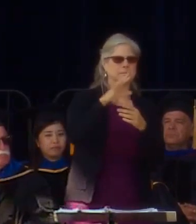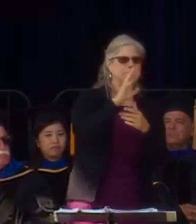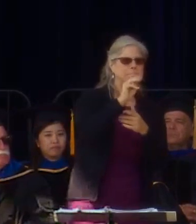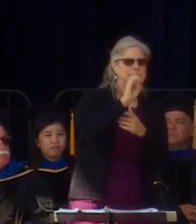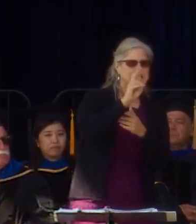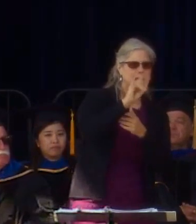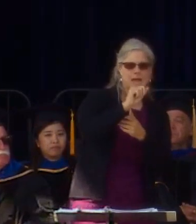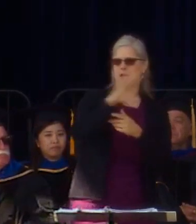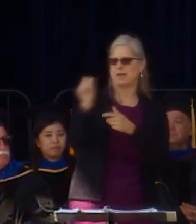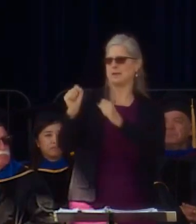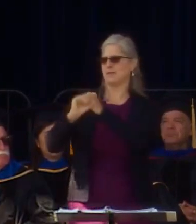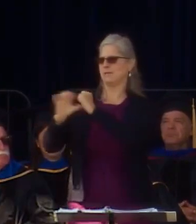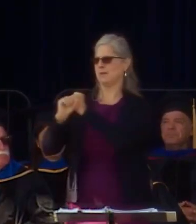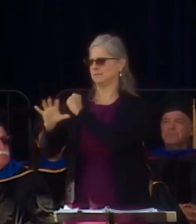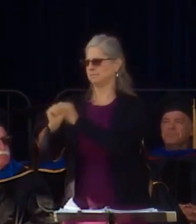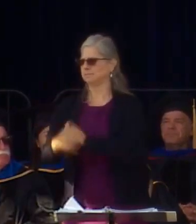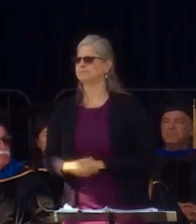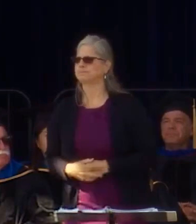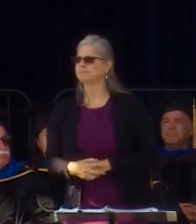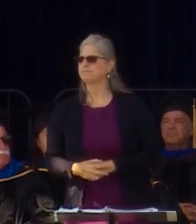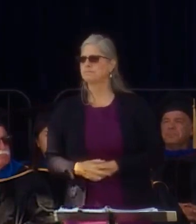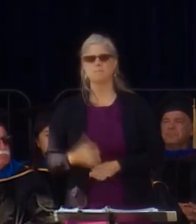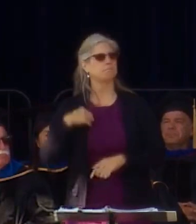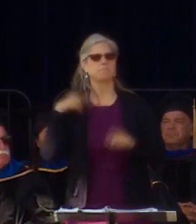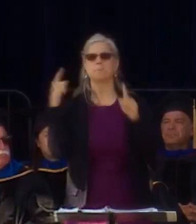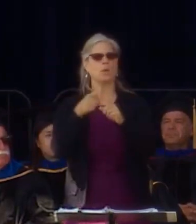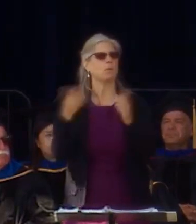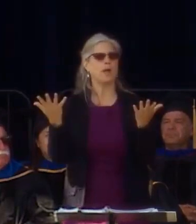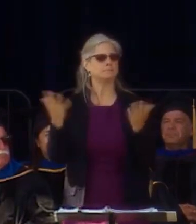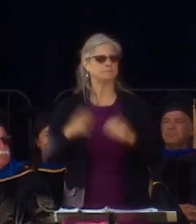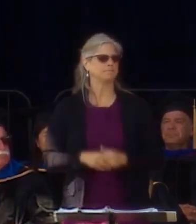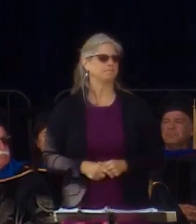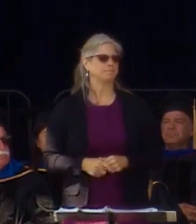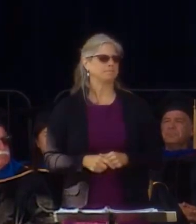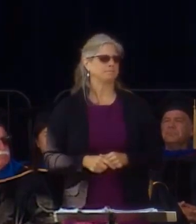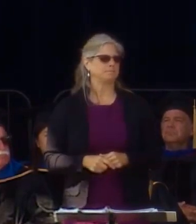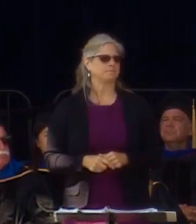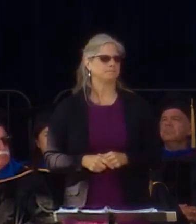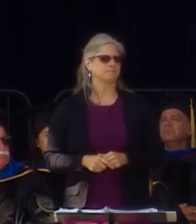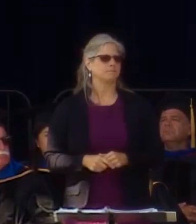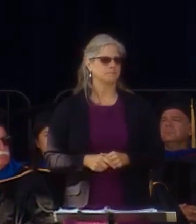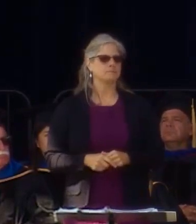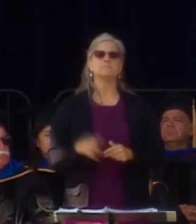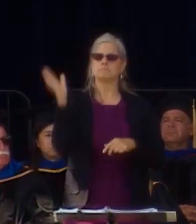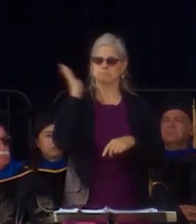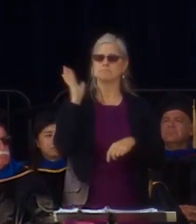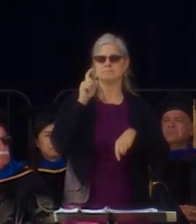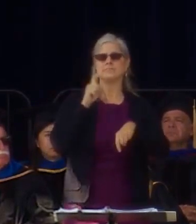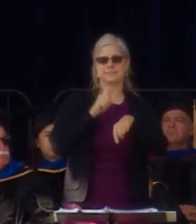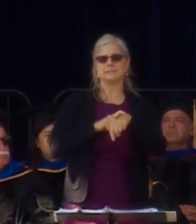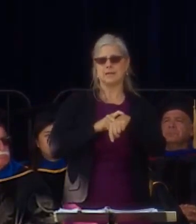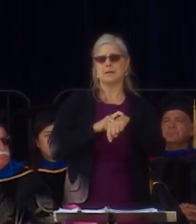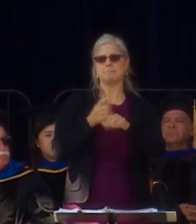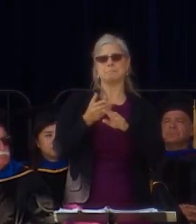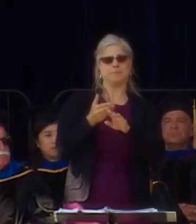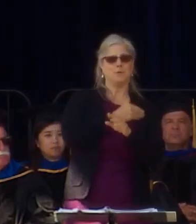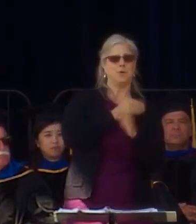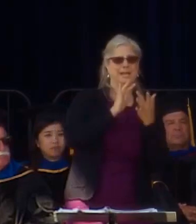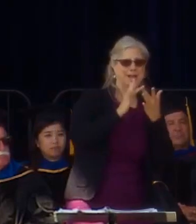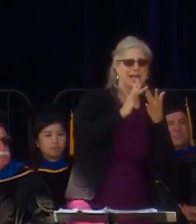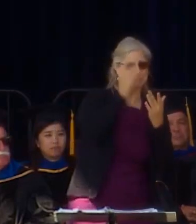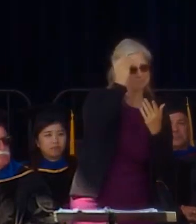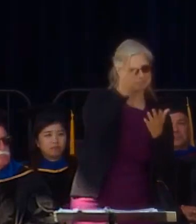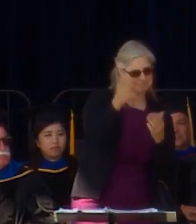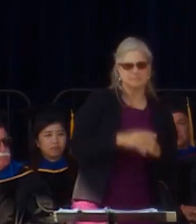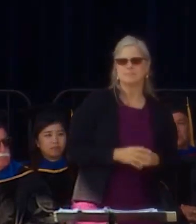advertising. What I'm trying to convey here is not only that there was a time before the internet, but to